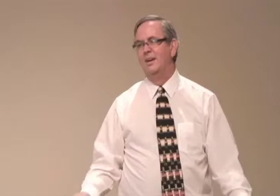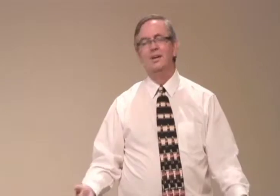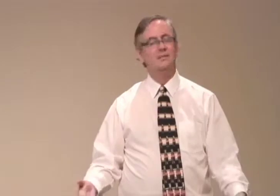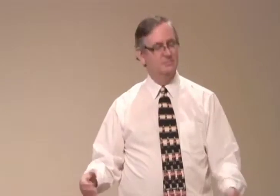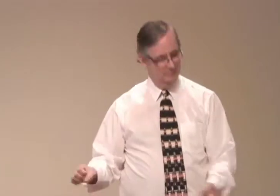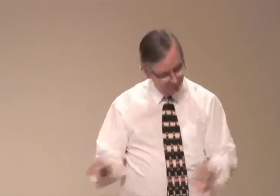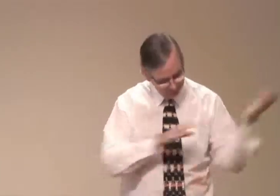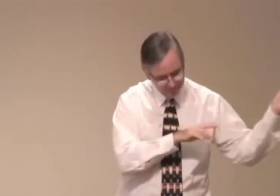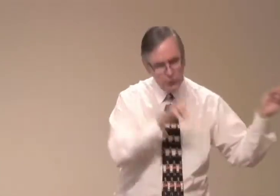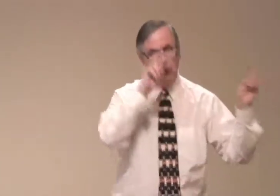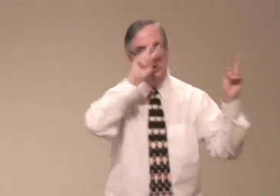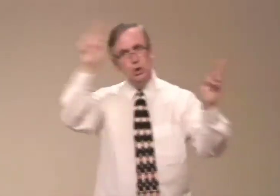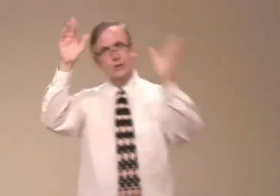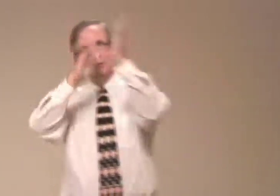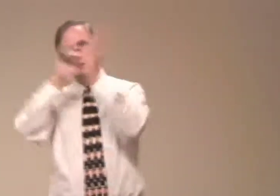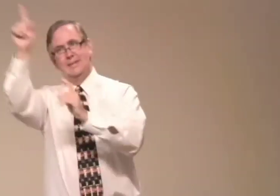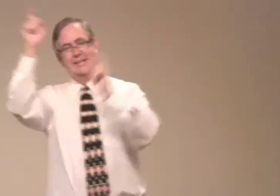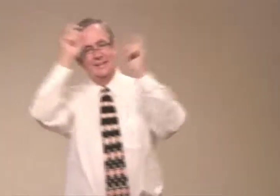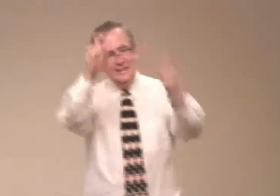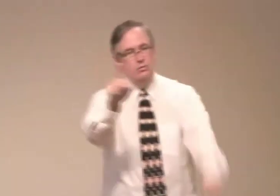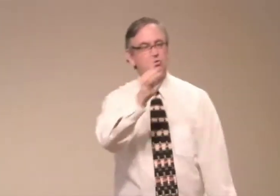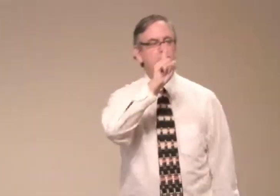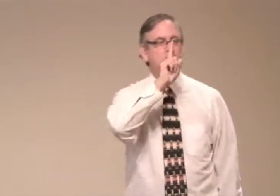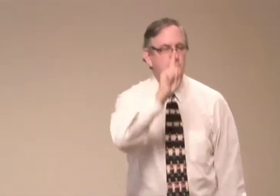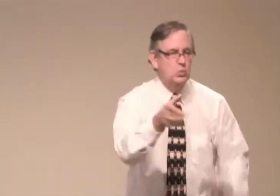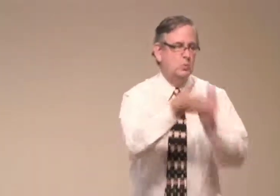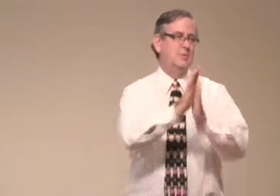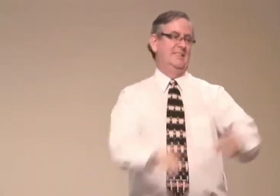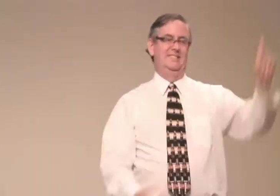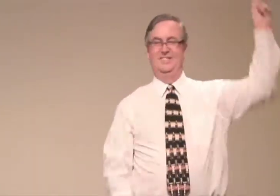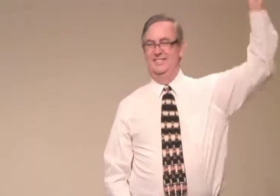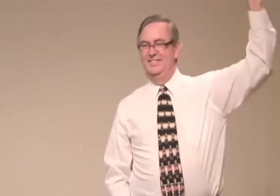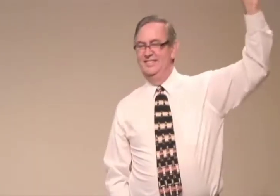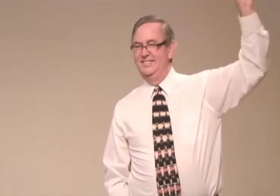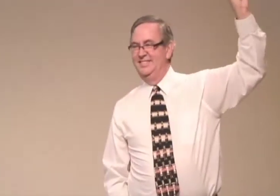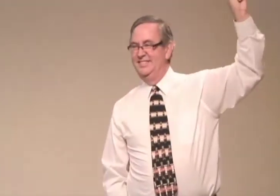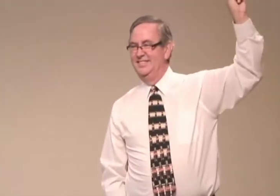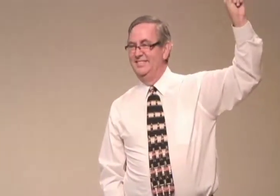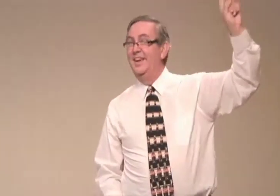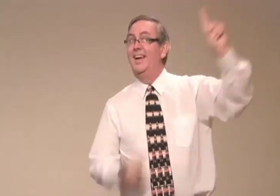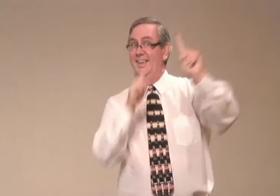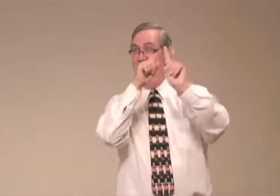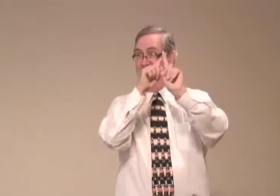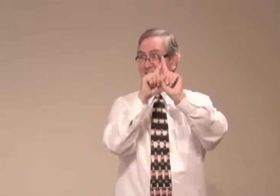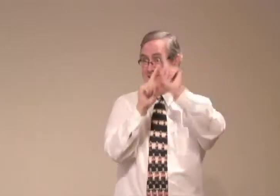worse than they are already. Don't do drugs. Turn to Jesus. He'll give you peace.